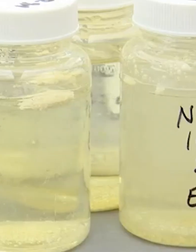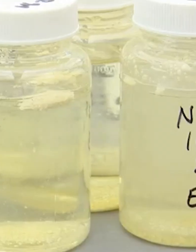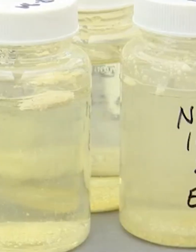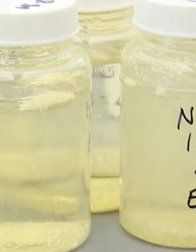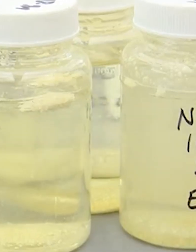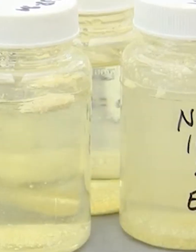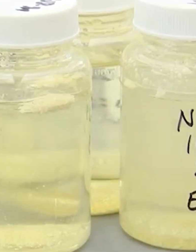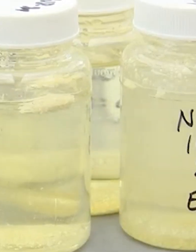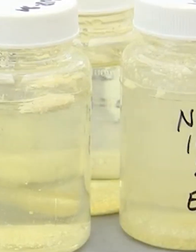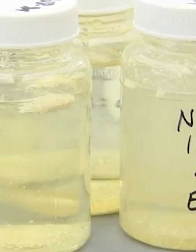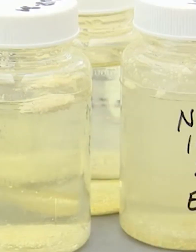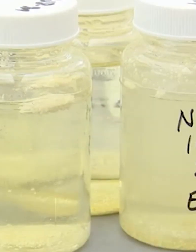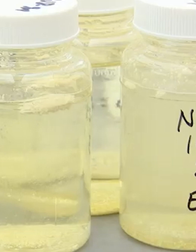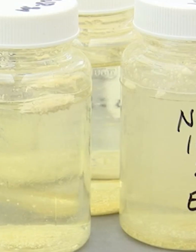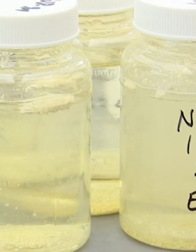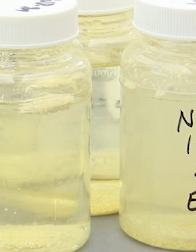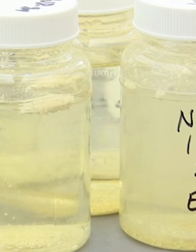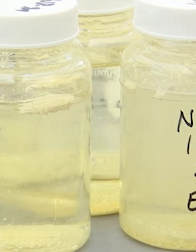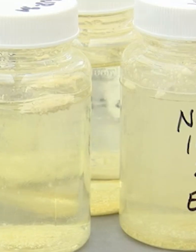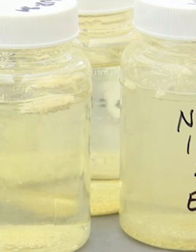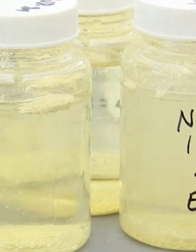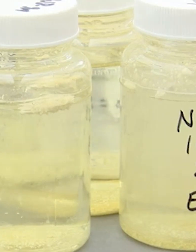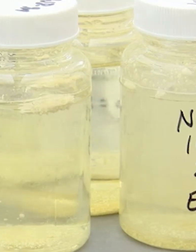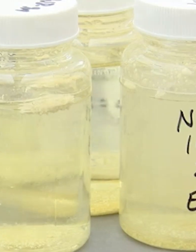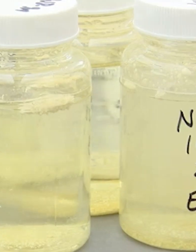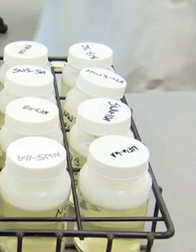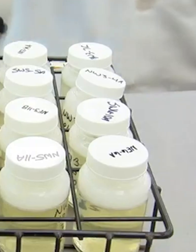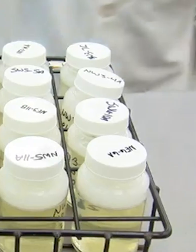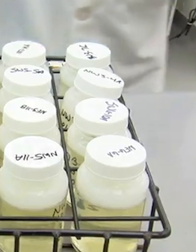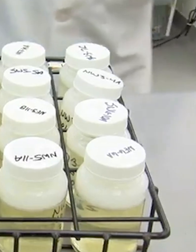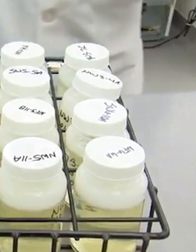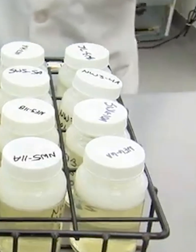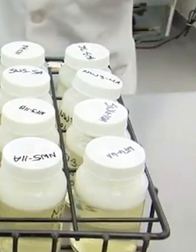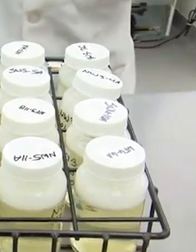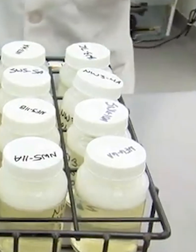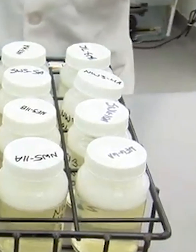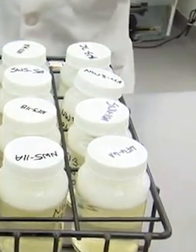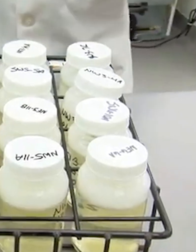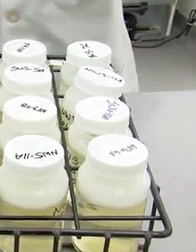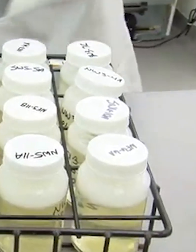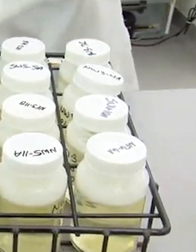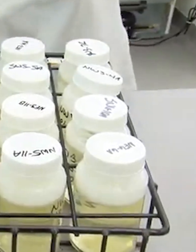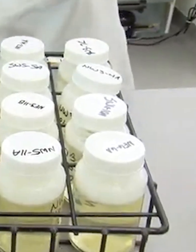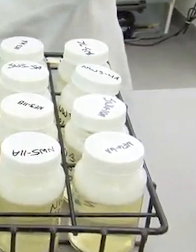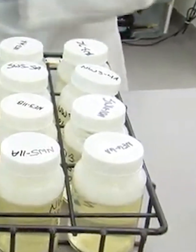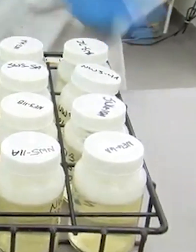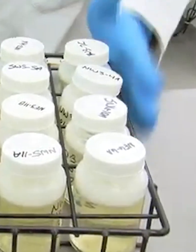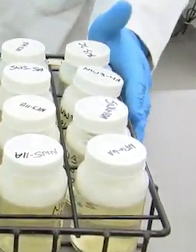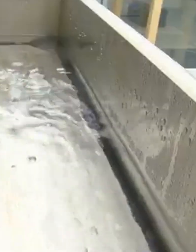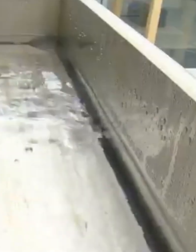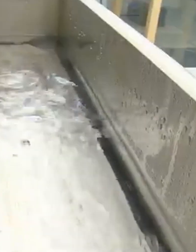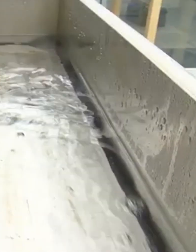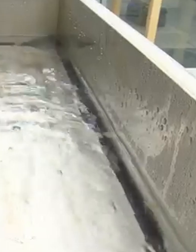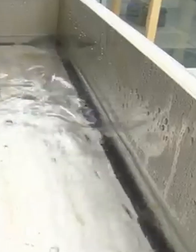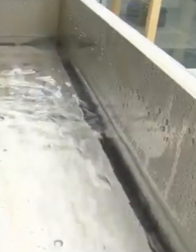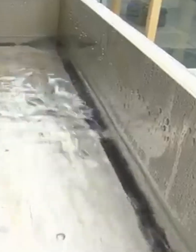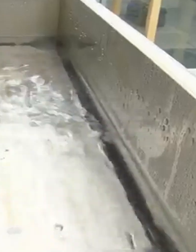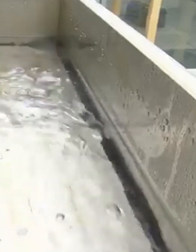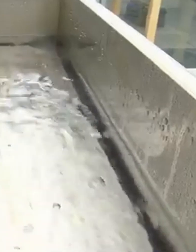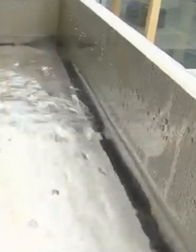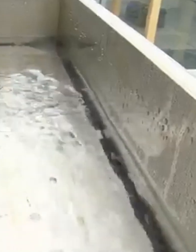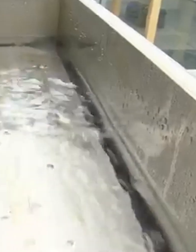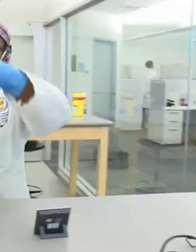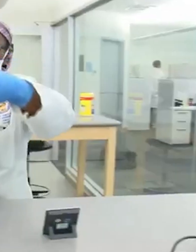for example, was normal, was fine. So we anticipate that the results will be